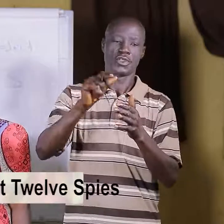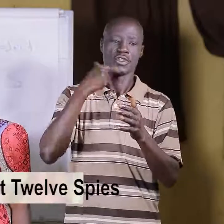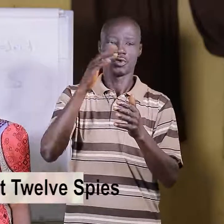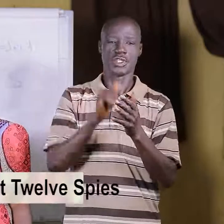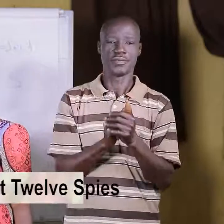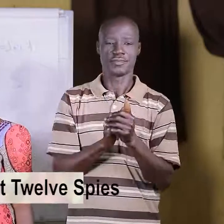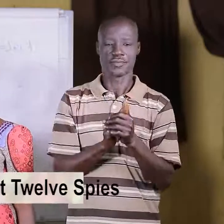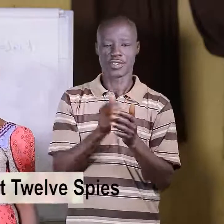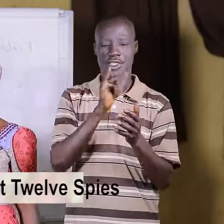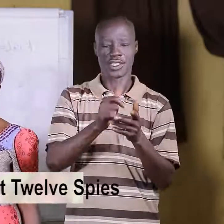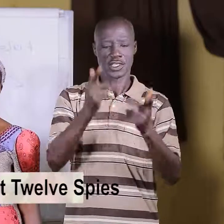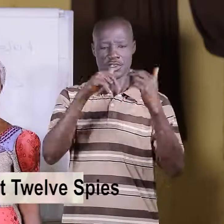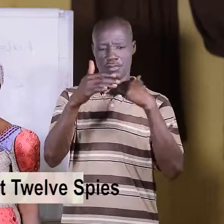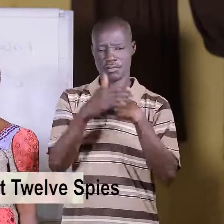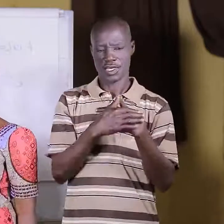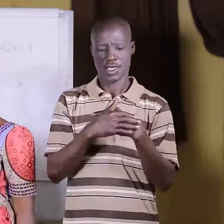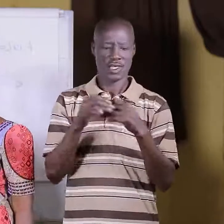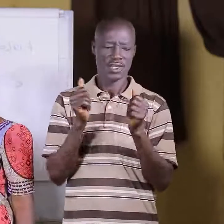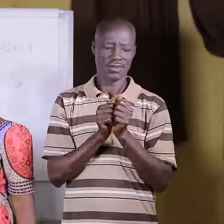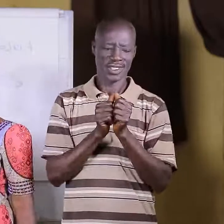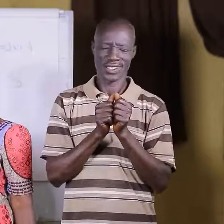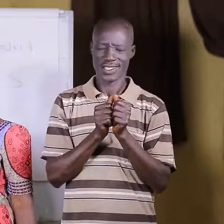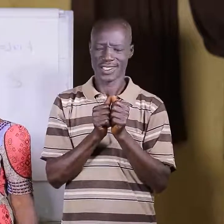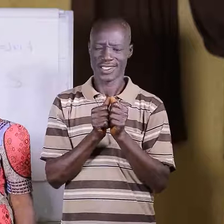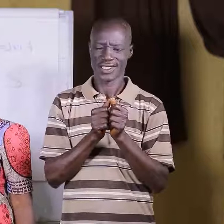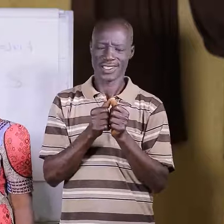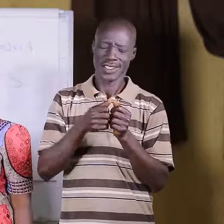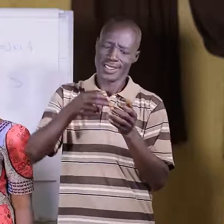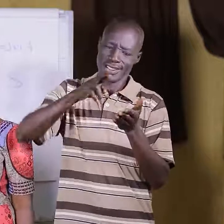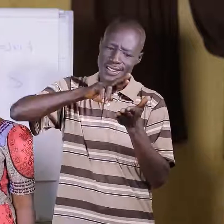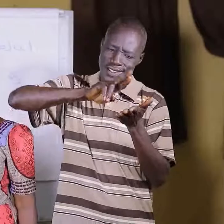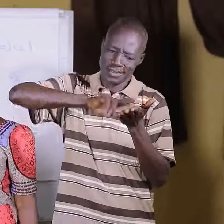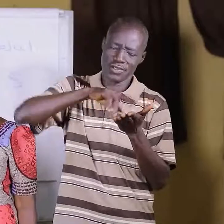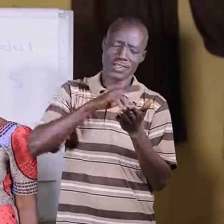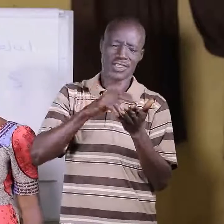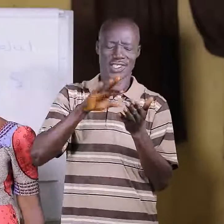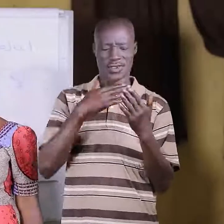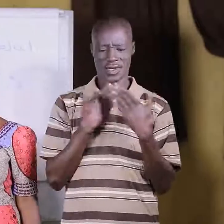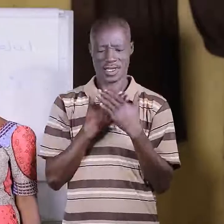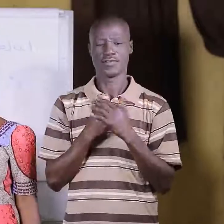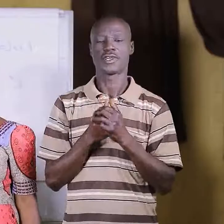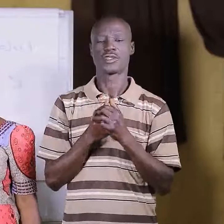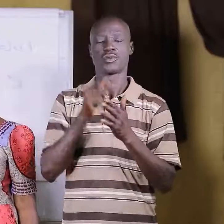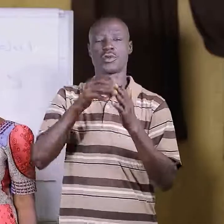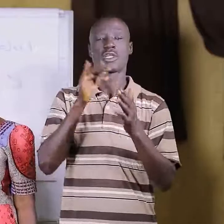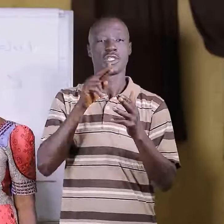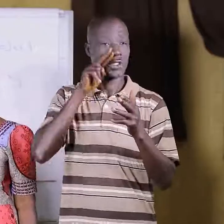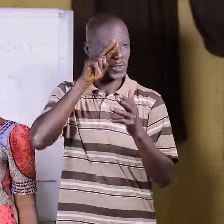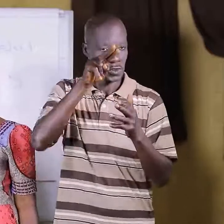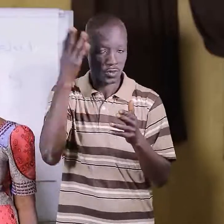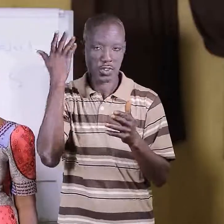ill report. What do I mean by ill report, my students? There was fear in them. What they saw